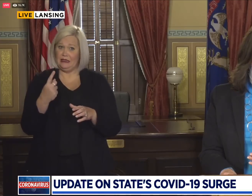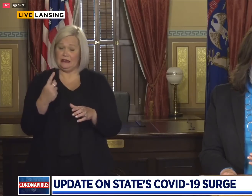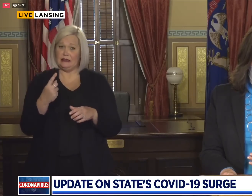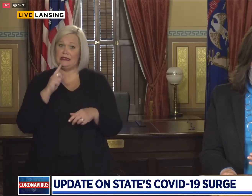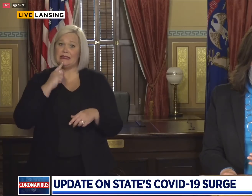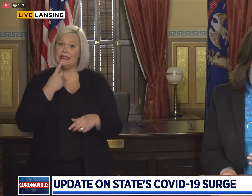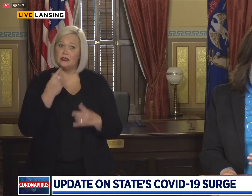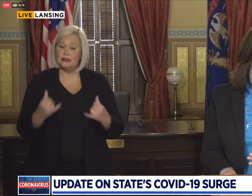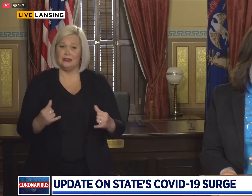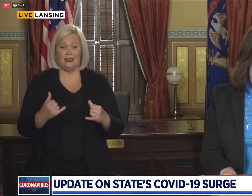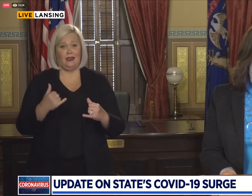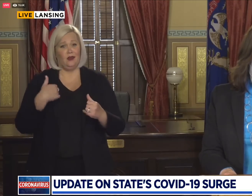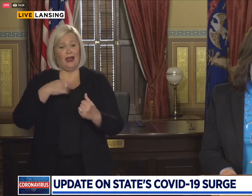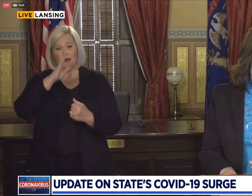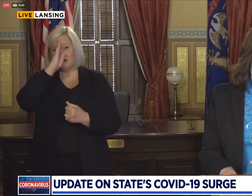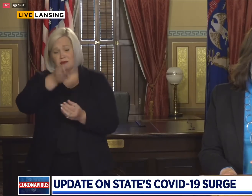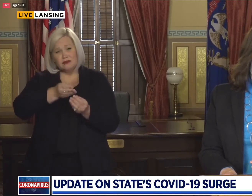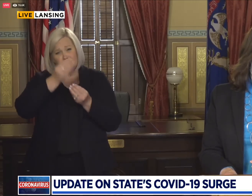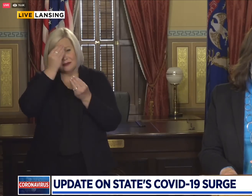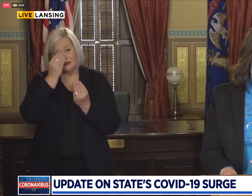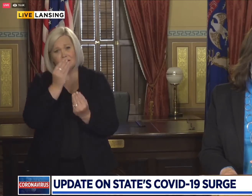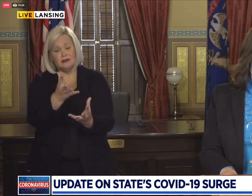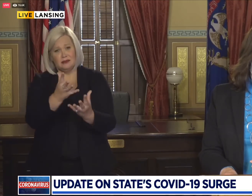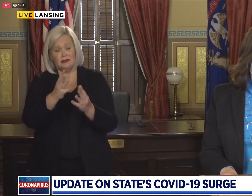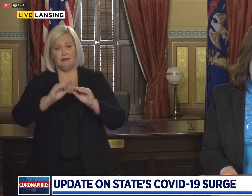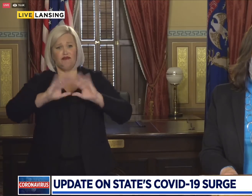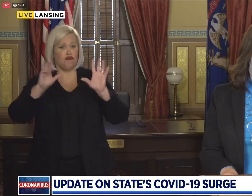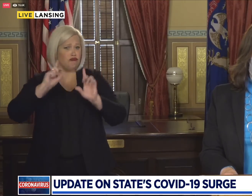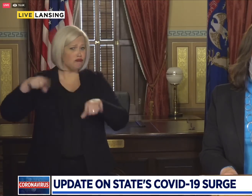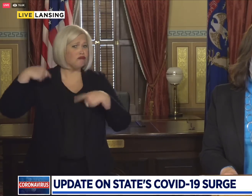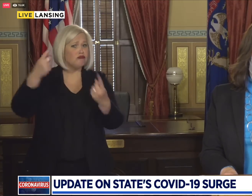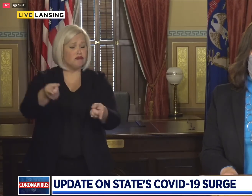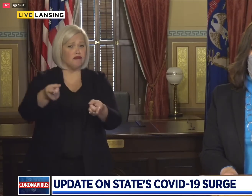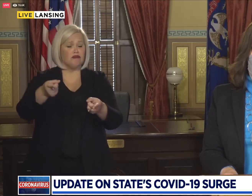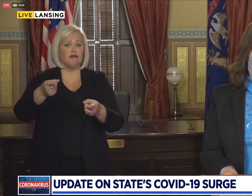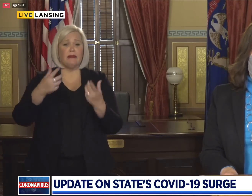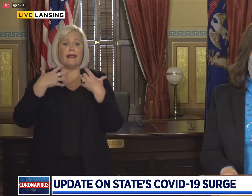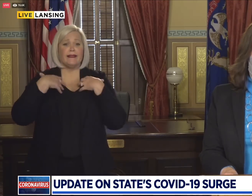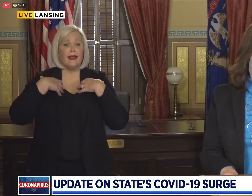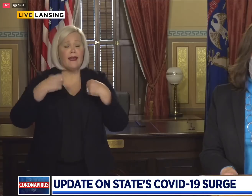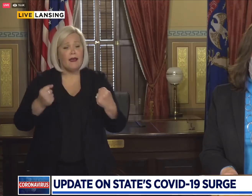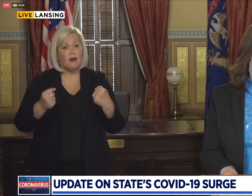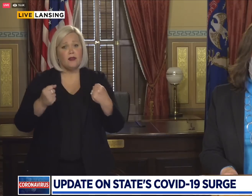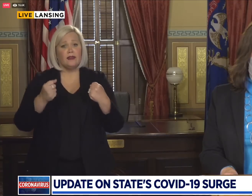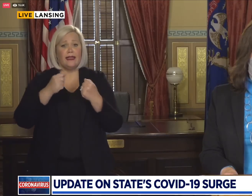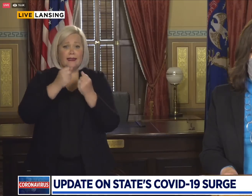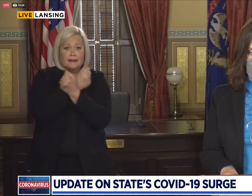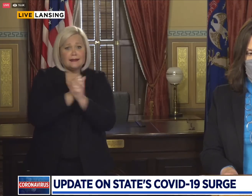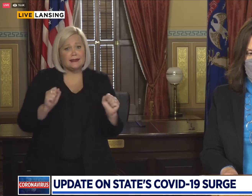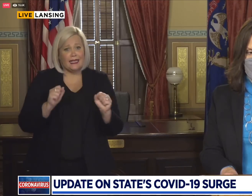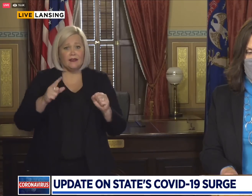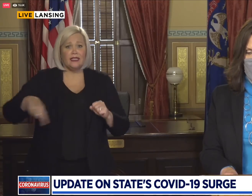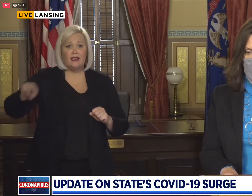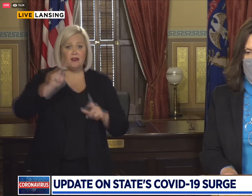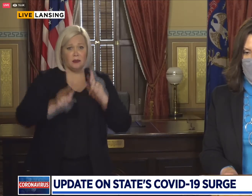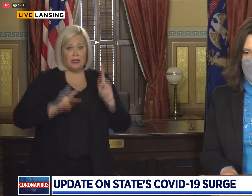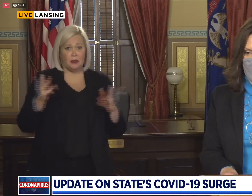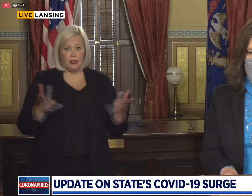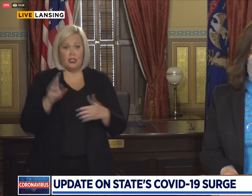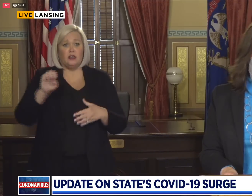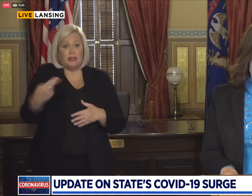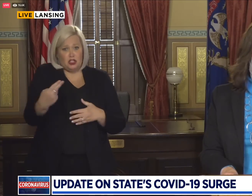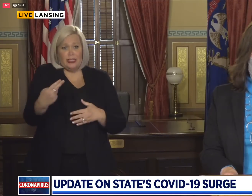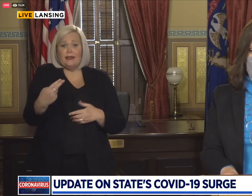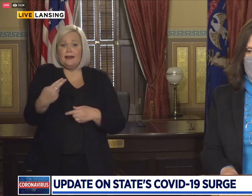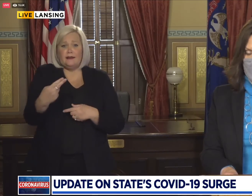clear all along that I put the health and welfare of the people front and center and listen